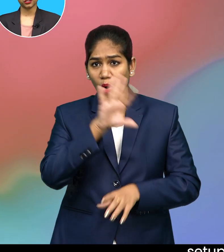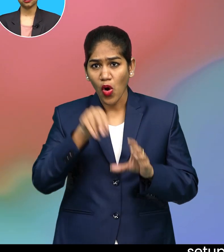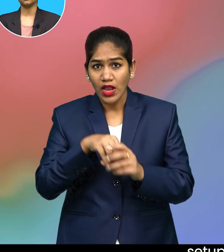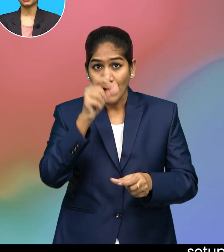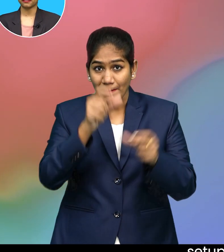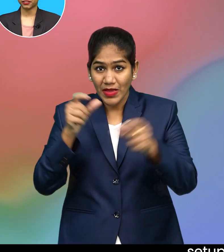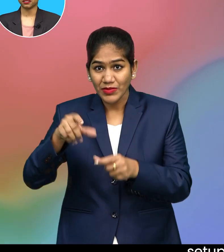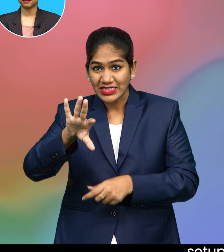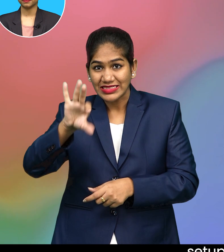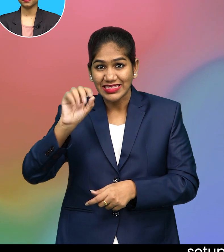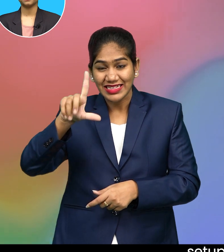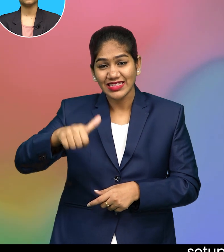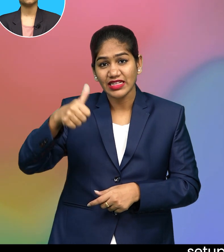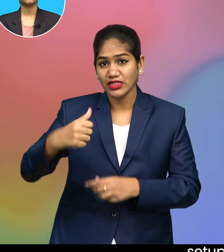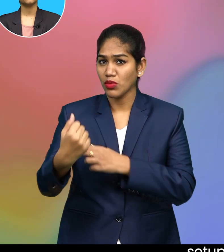setup to look after.